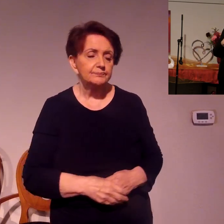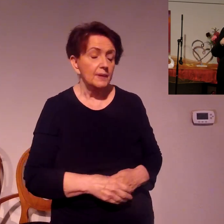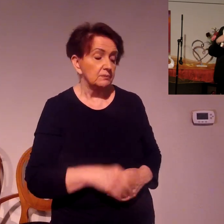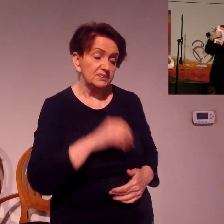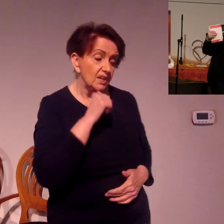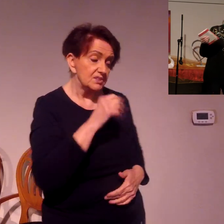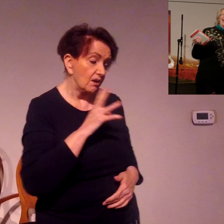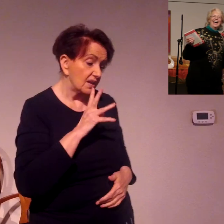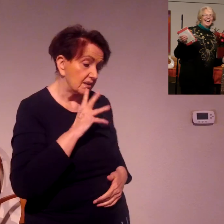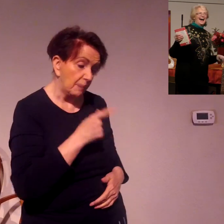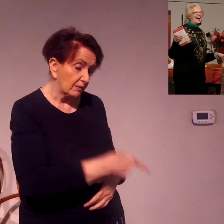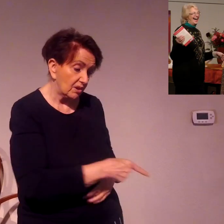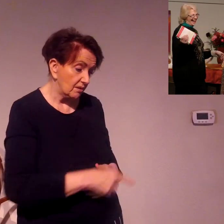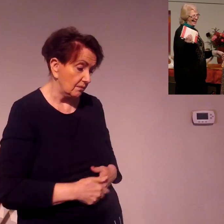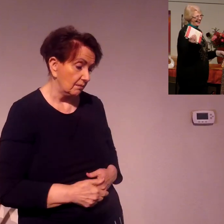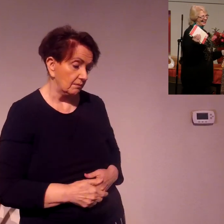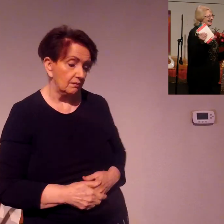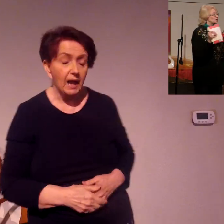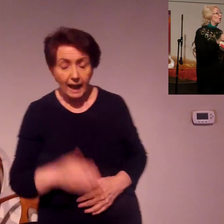outing myself.